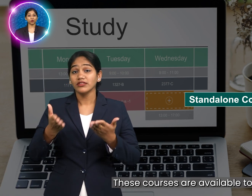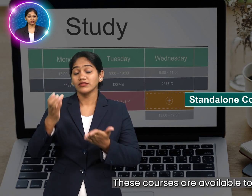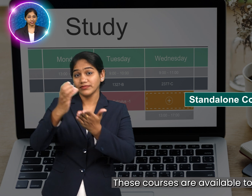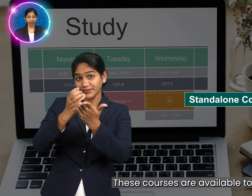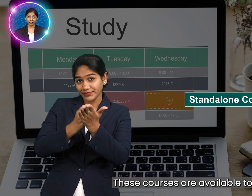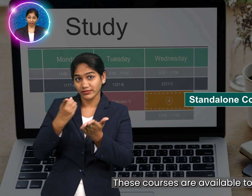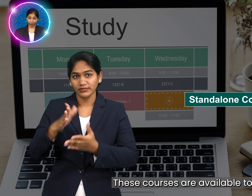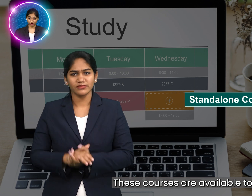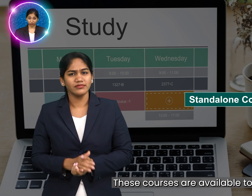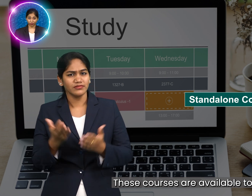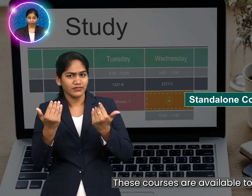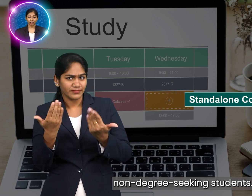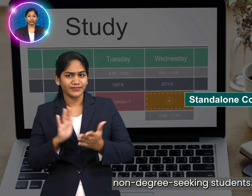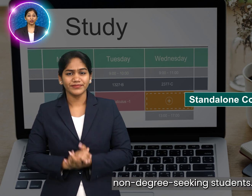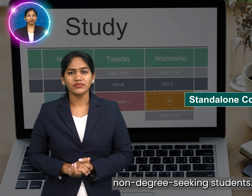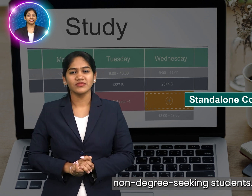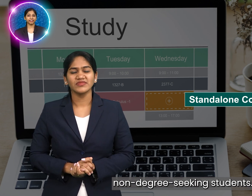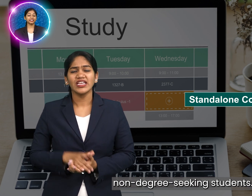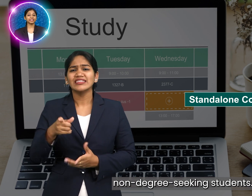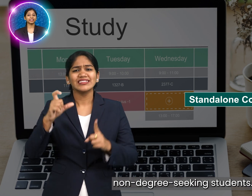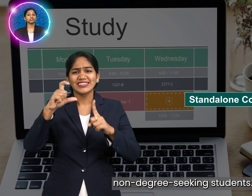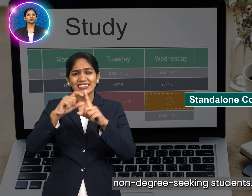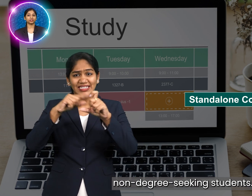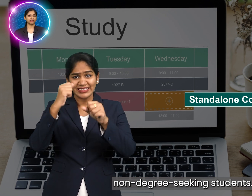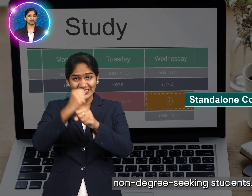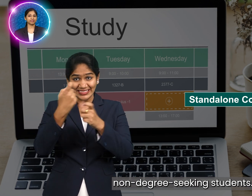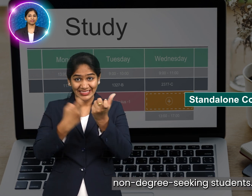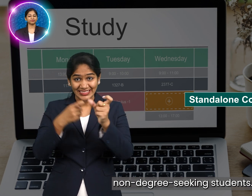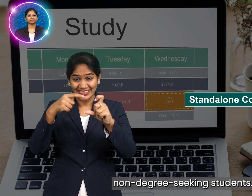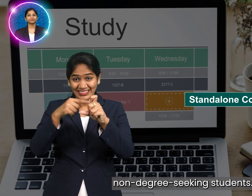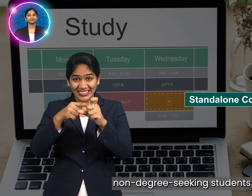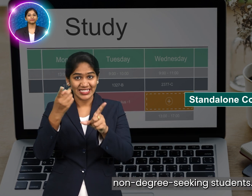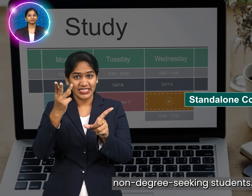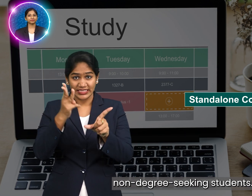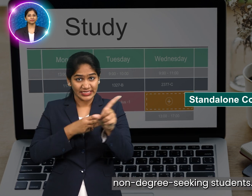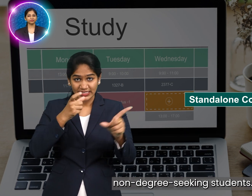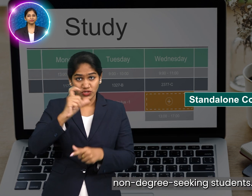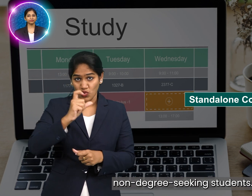These courses are available to non-degree seeking students.